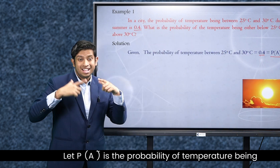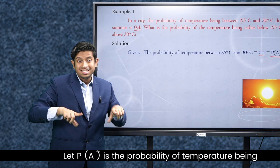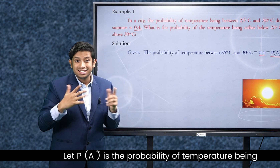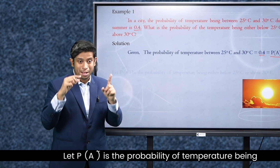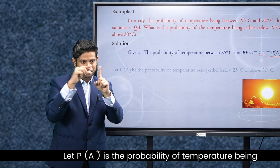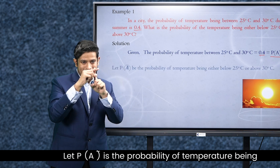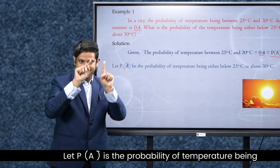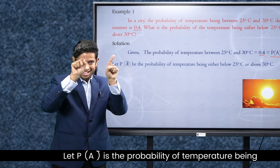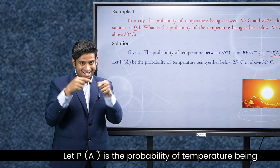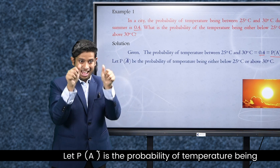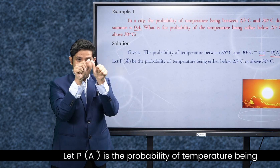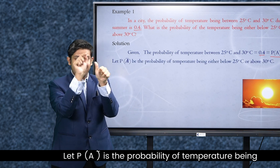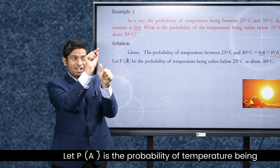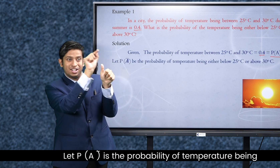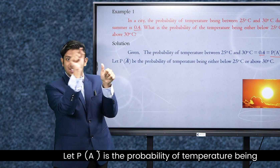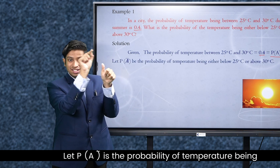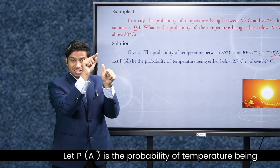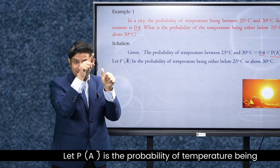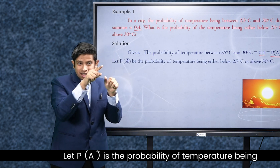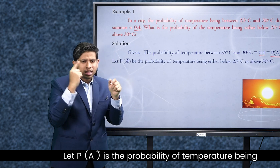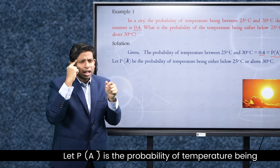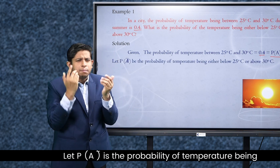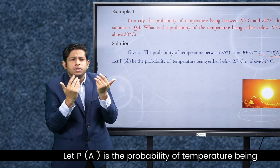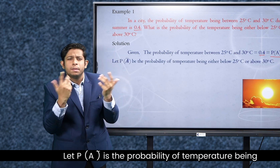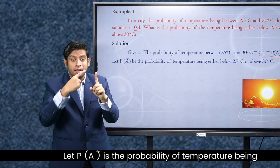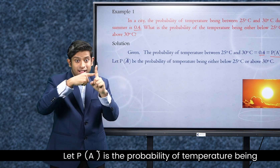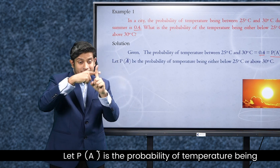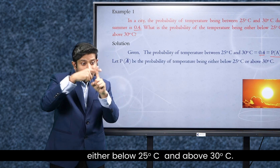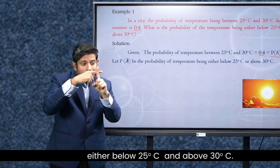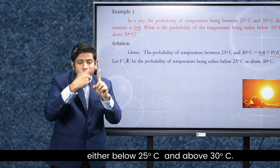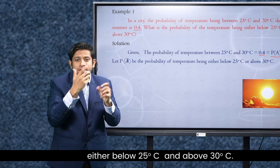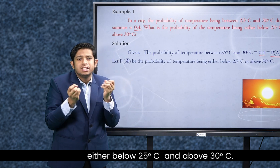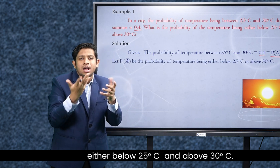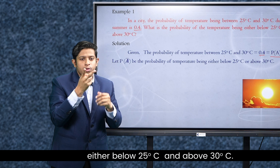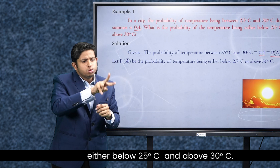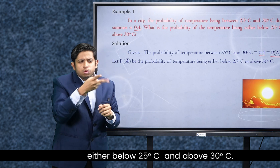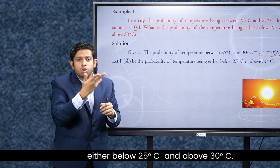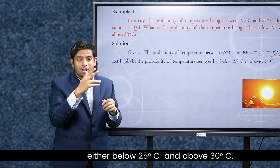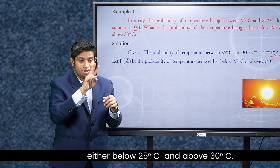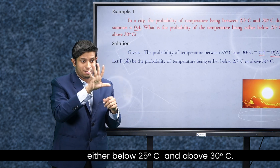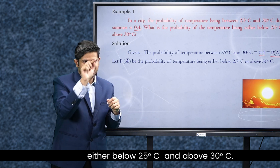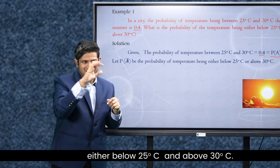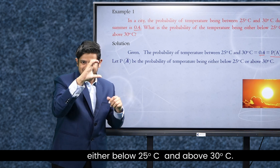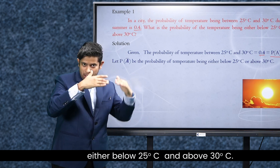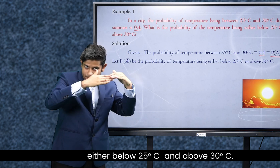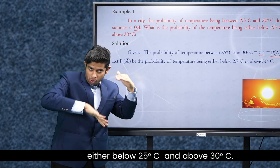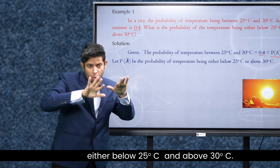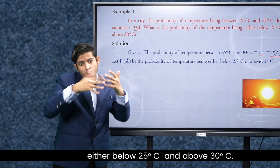Let P of A dash is the probability of temperature being either below 25 degrees and above 30 degrees Celsius.